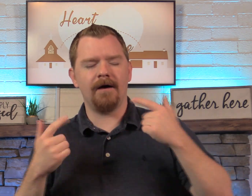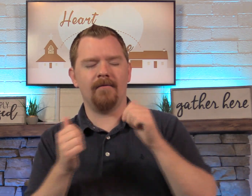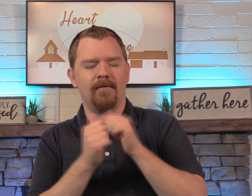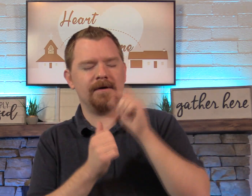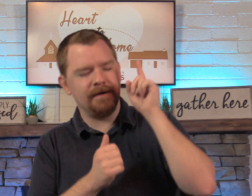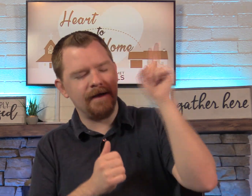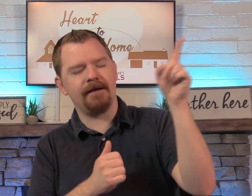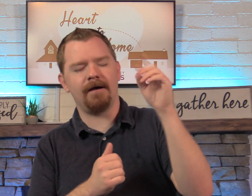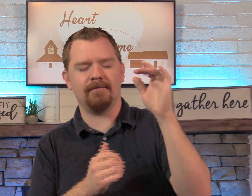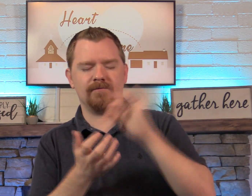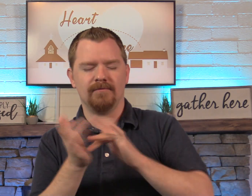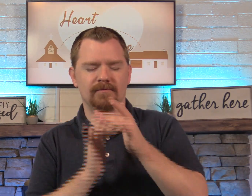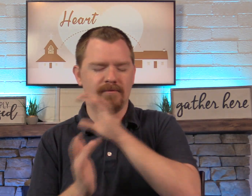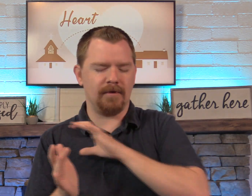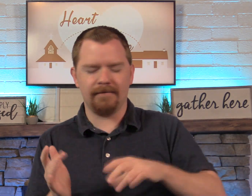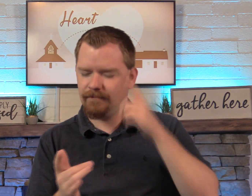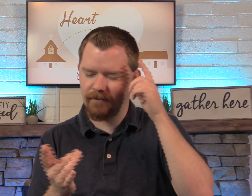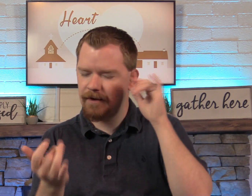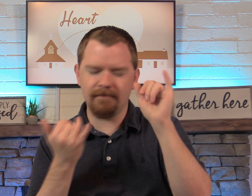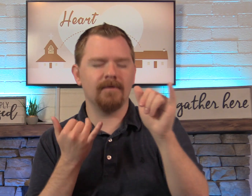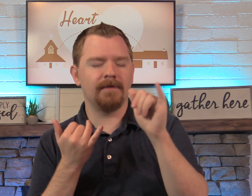you have for us in the future, especially eternity with you.